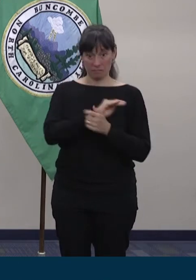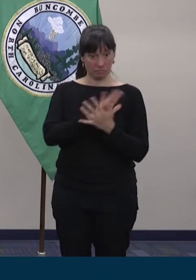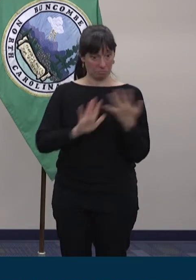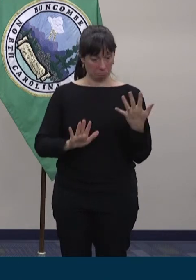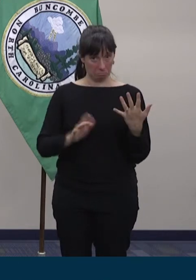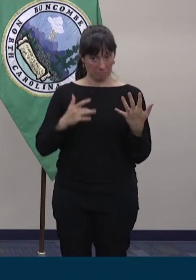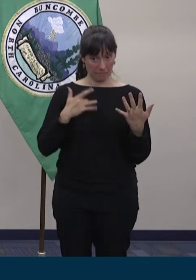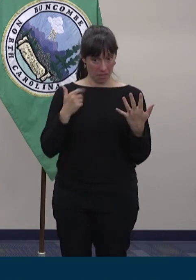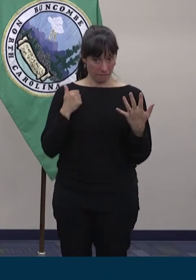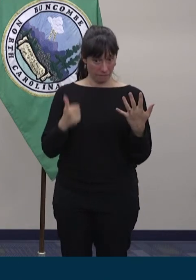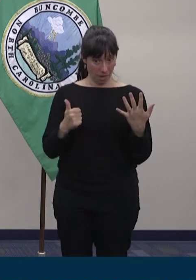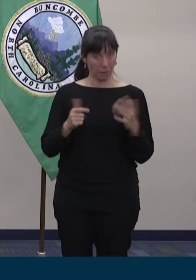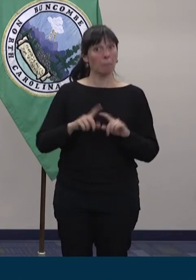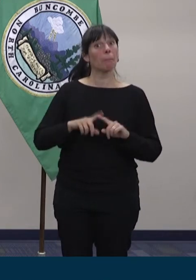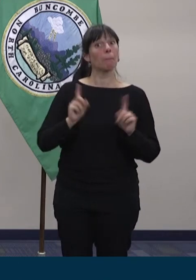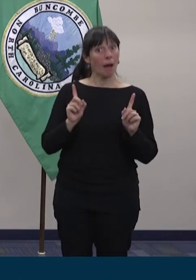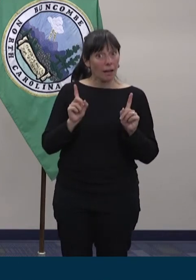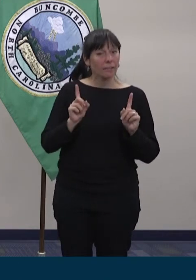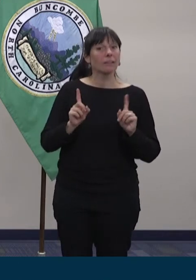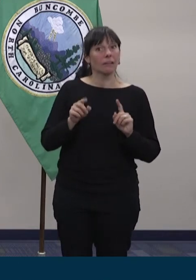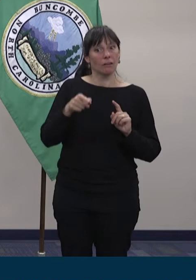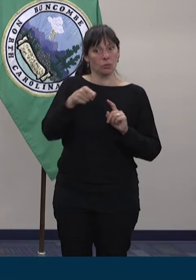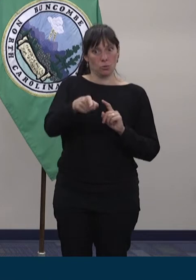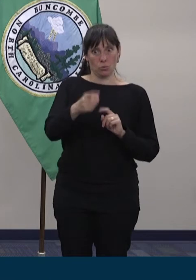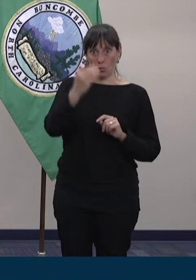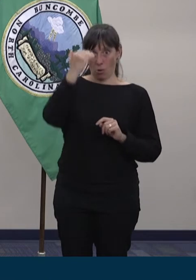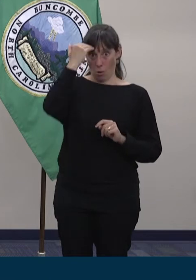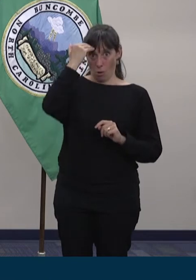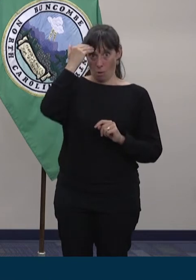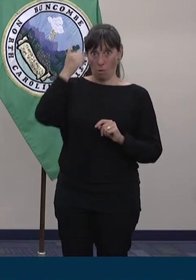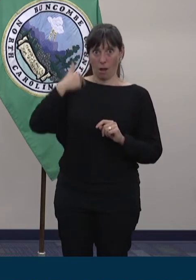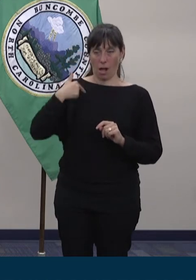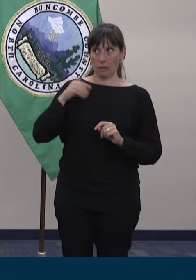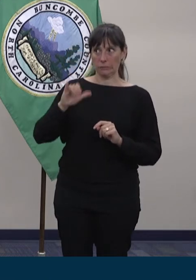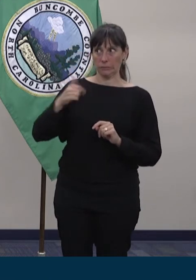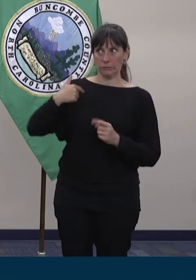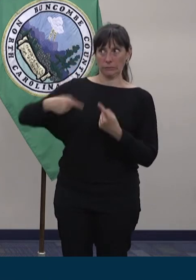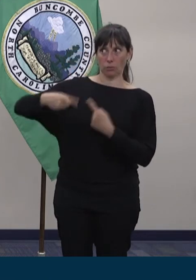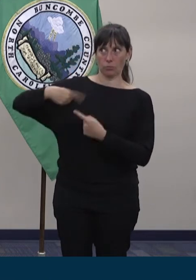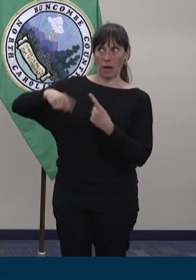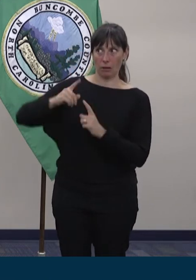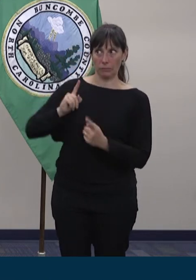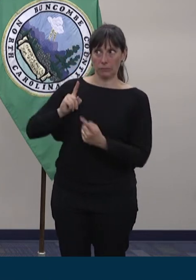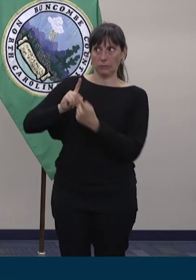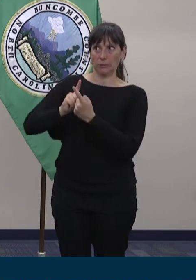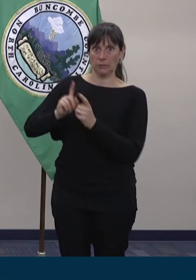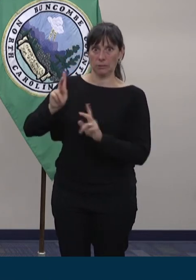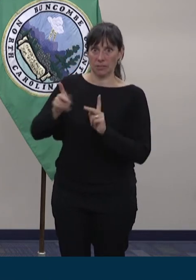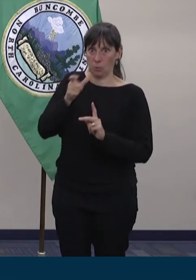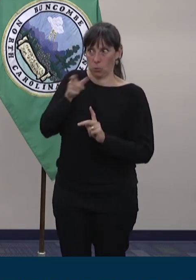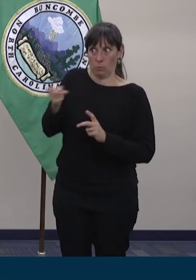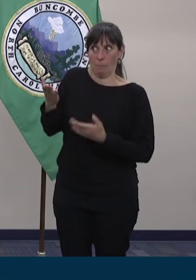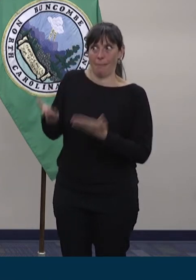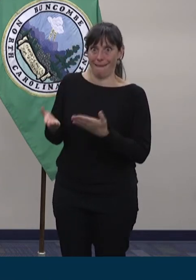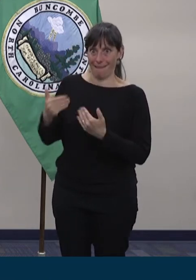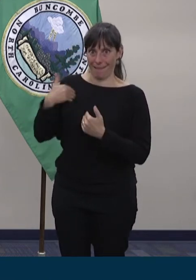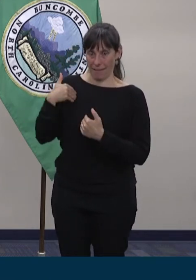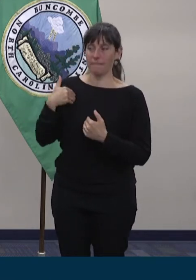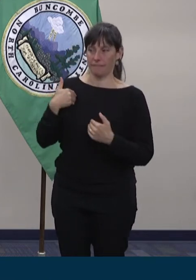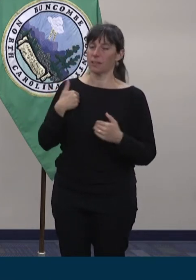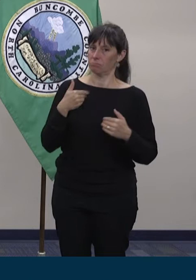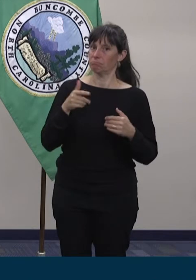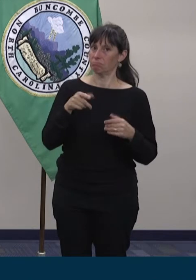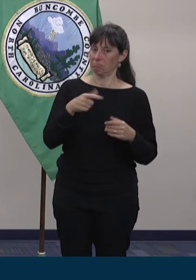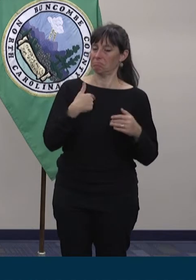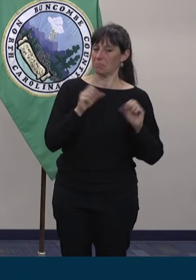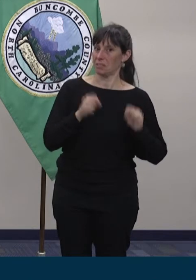have had close contact with someone known to have COVID-19, or those who may